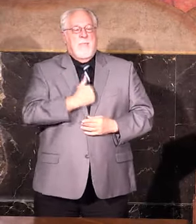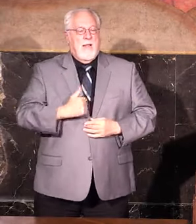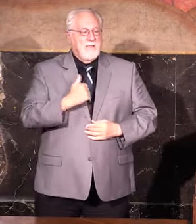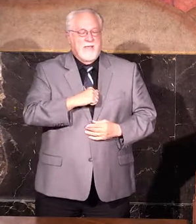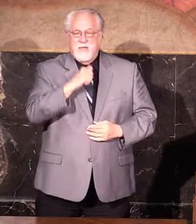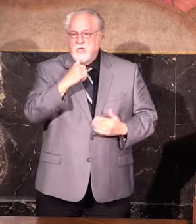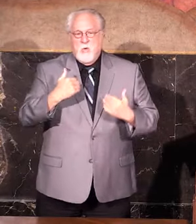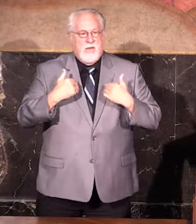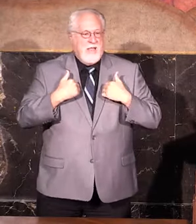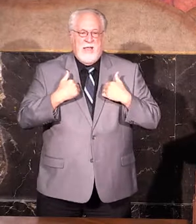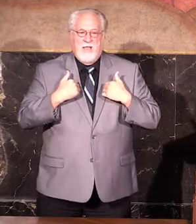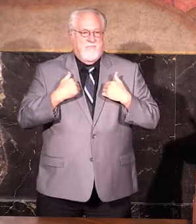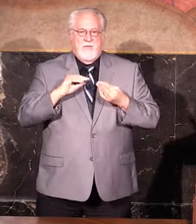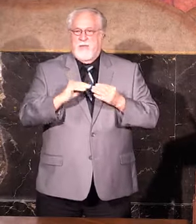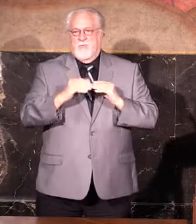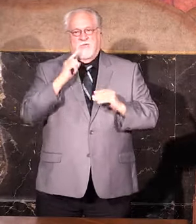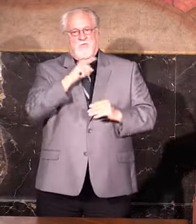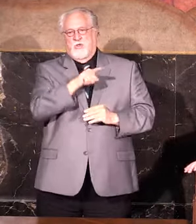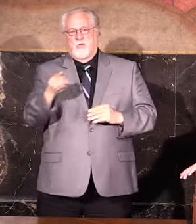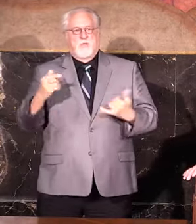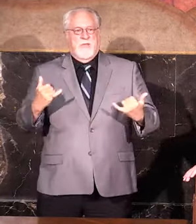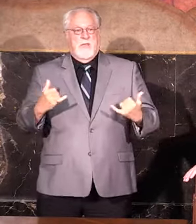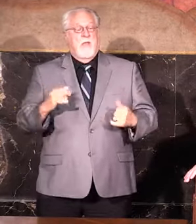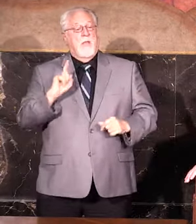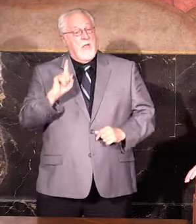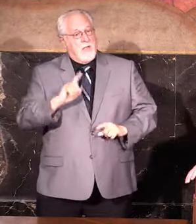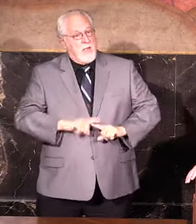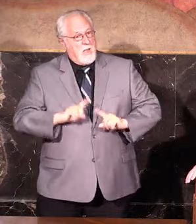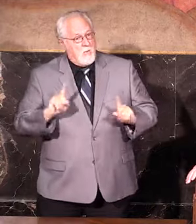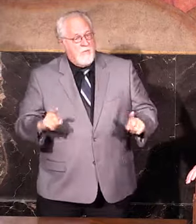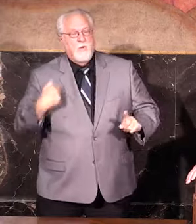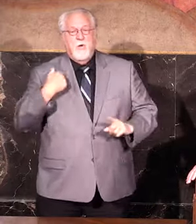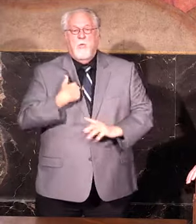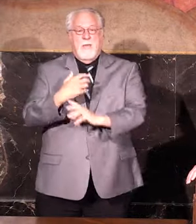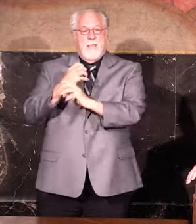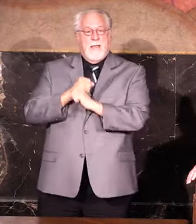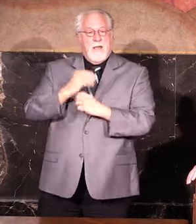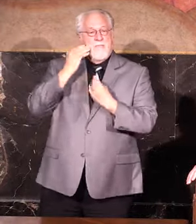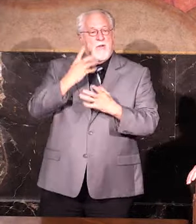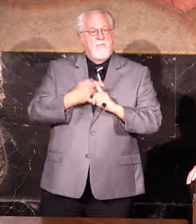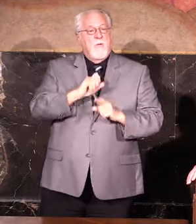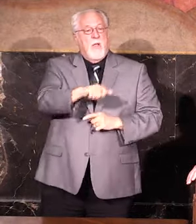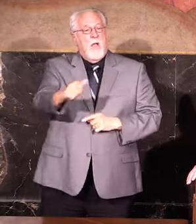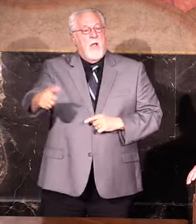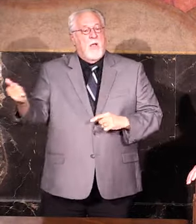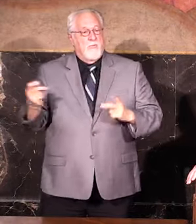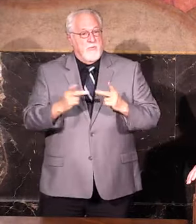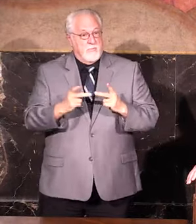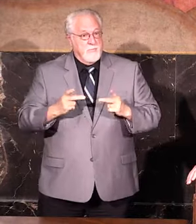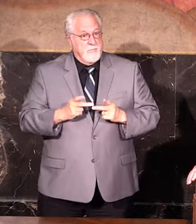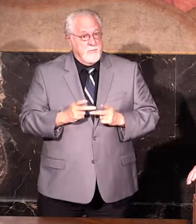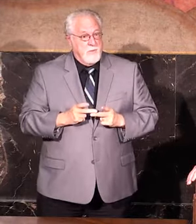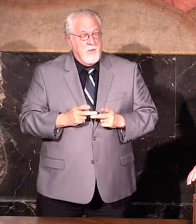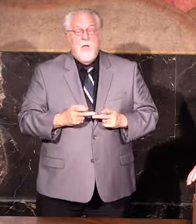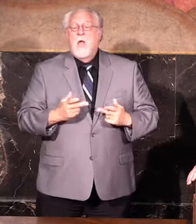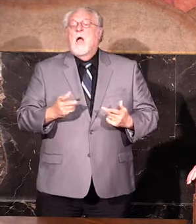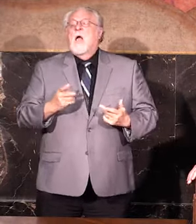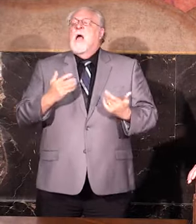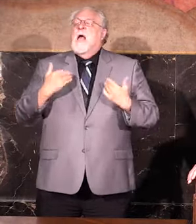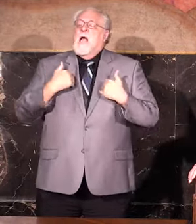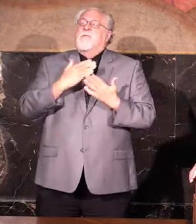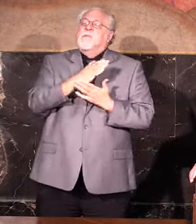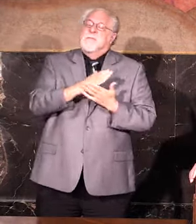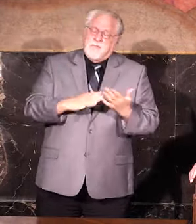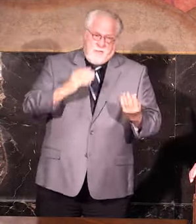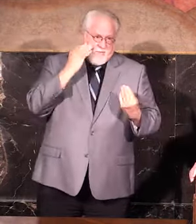don't have those for you today. However, we do get information from other sources, so we do have some information